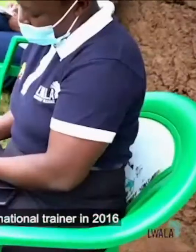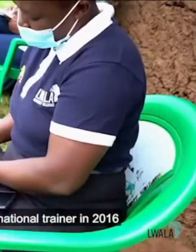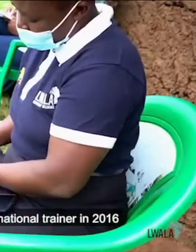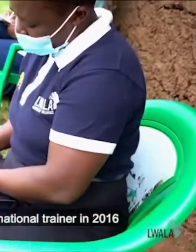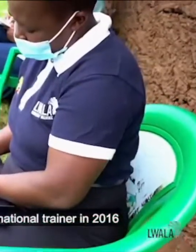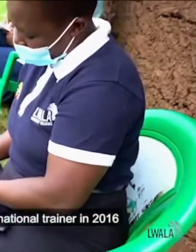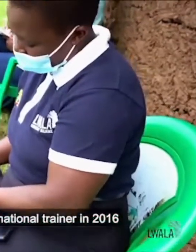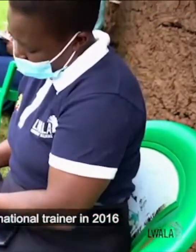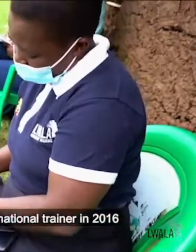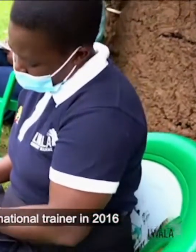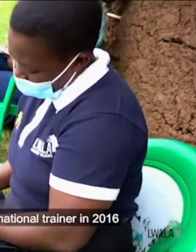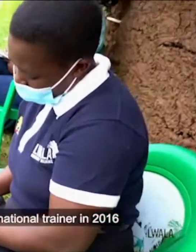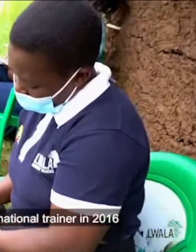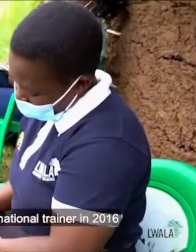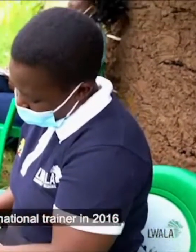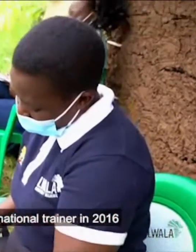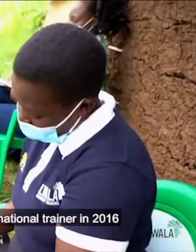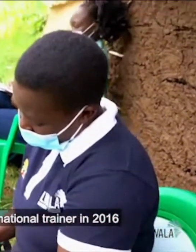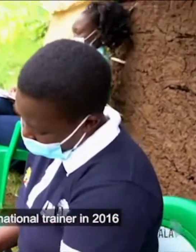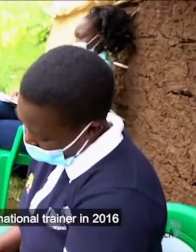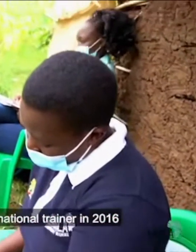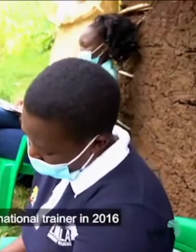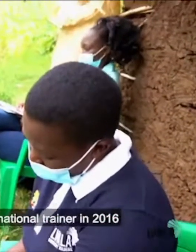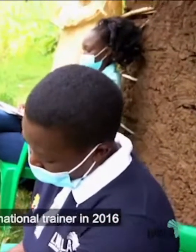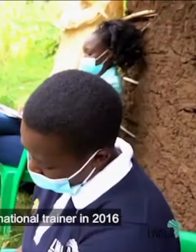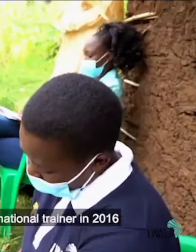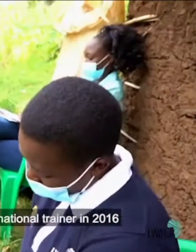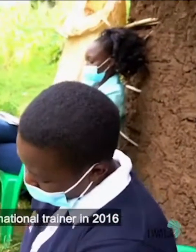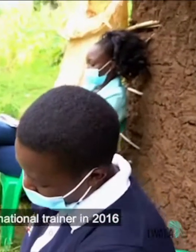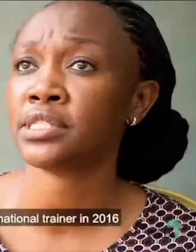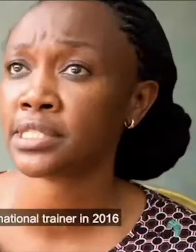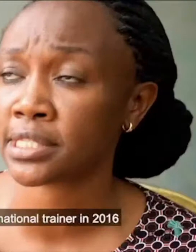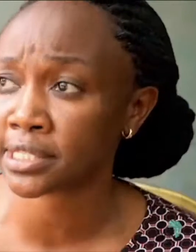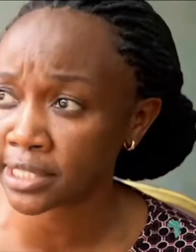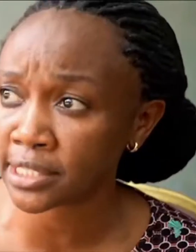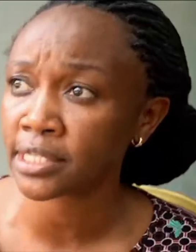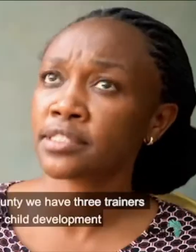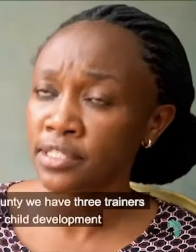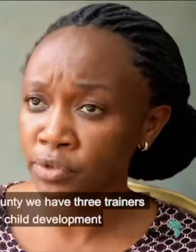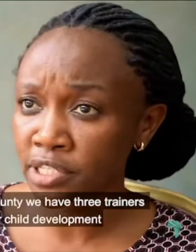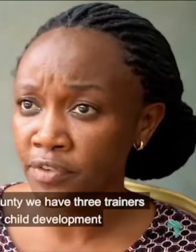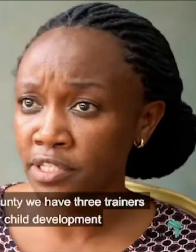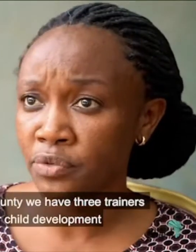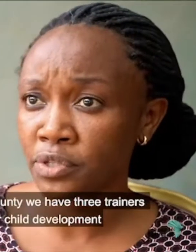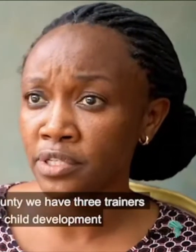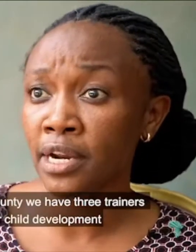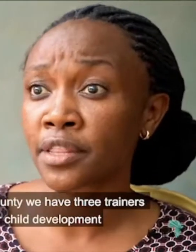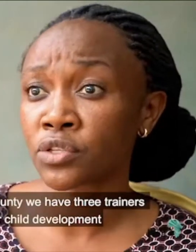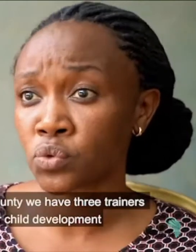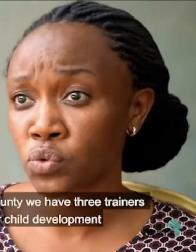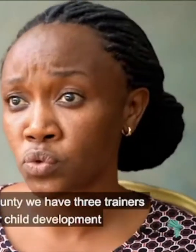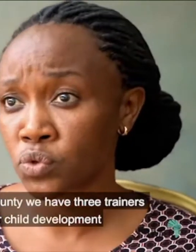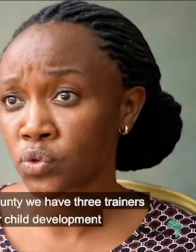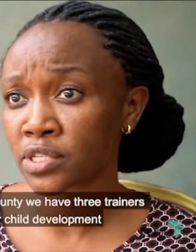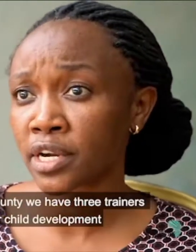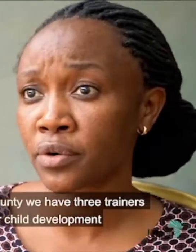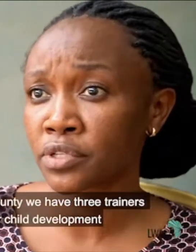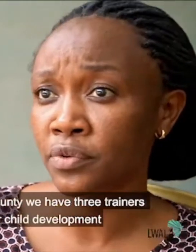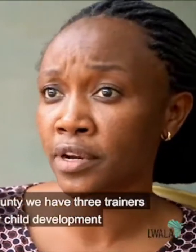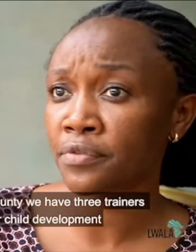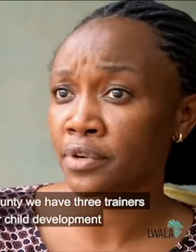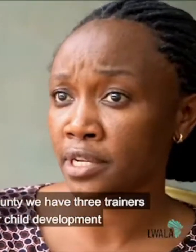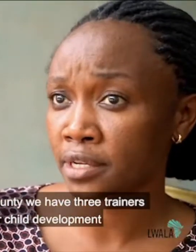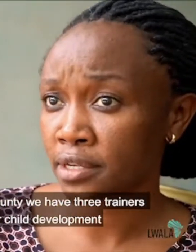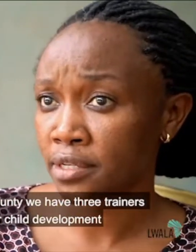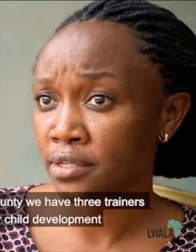national trainers. I was one of them, trained as a national trainer in 2016. In 2017, we did another 2. So as a county,